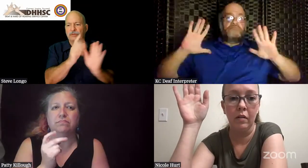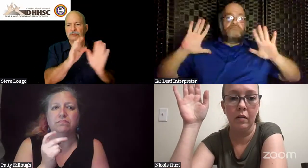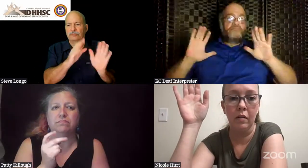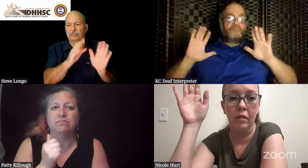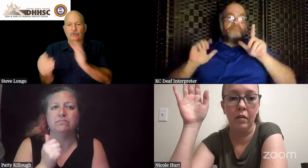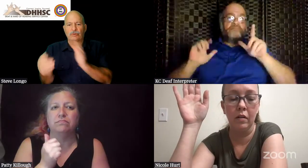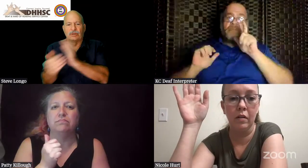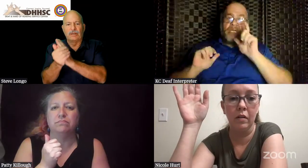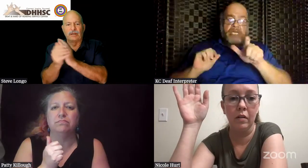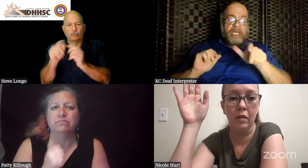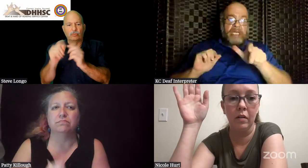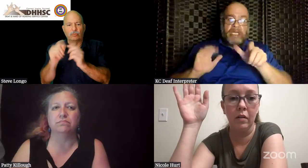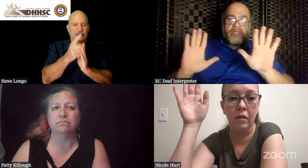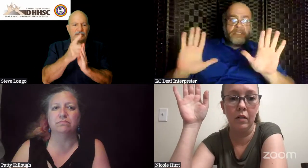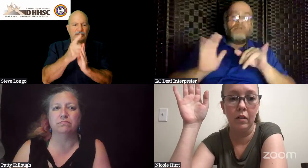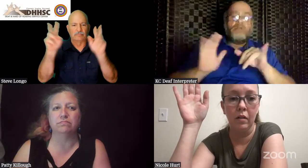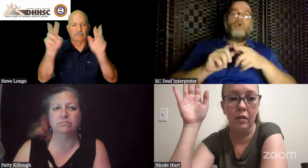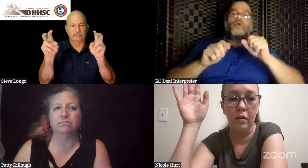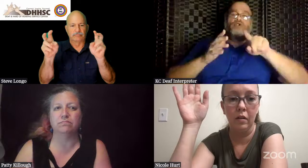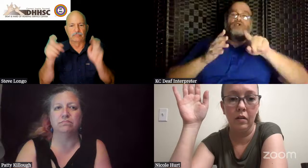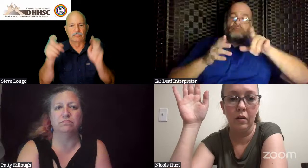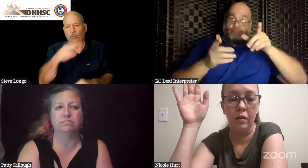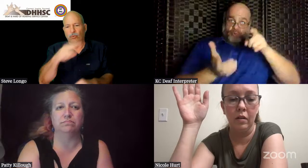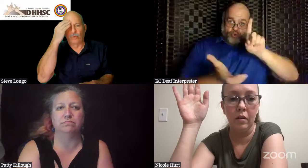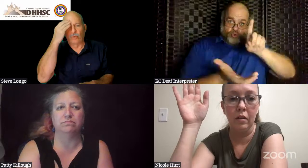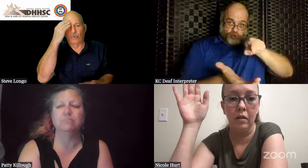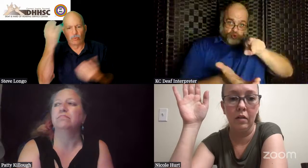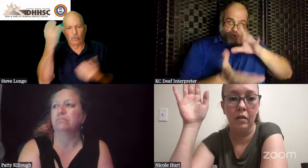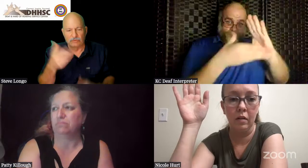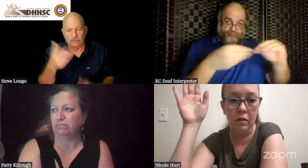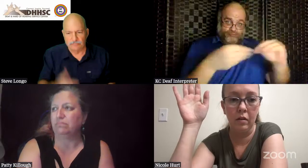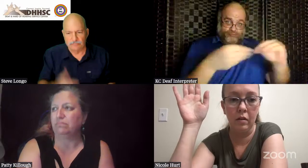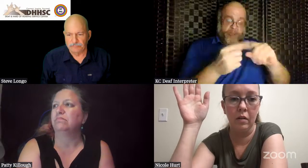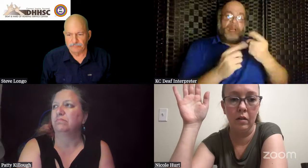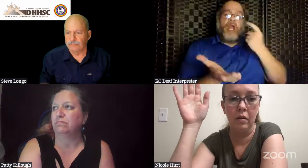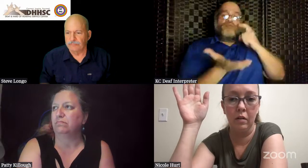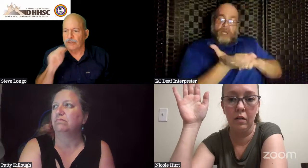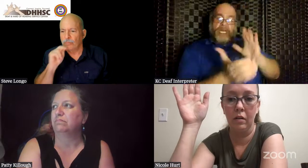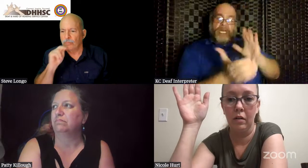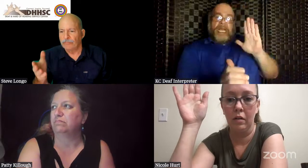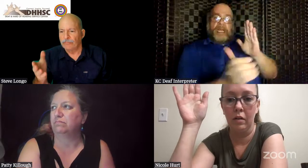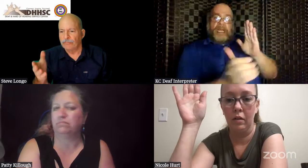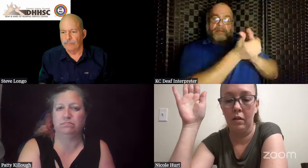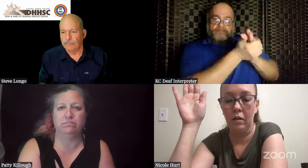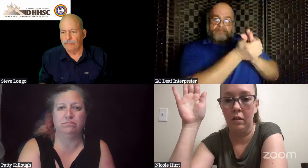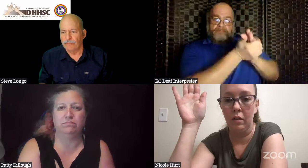to officially recognize that the vote that happened in December.